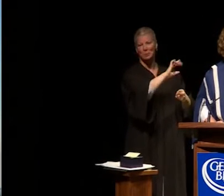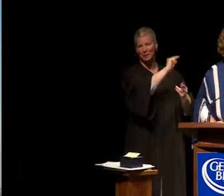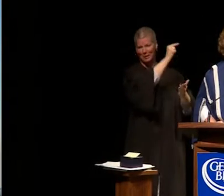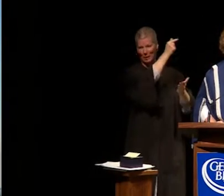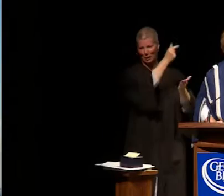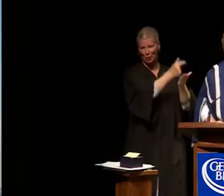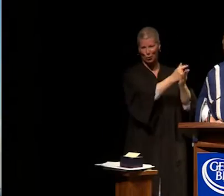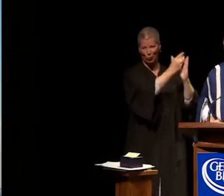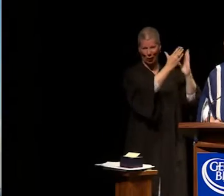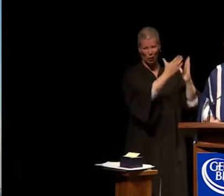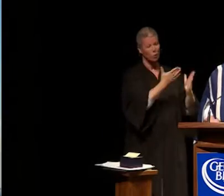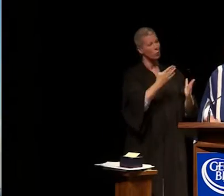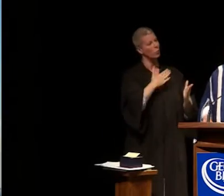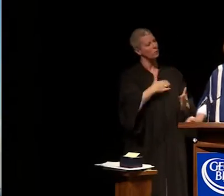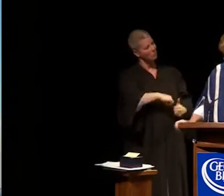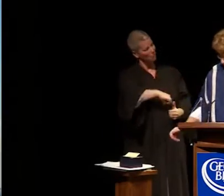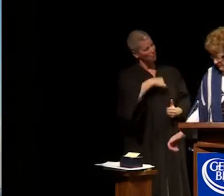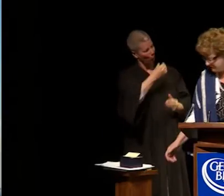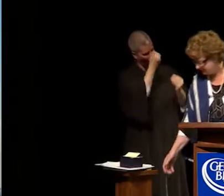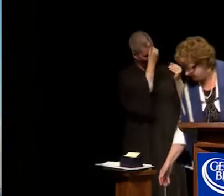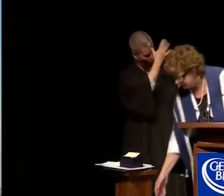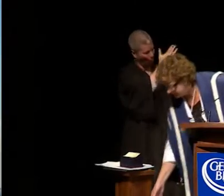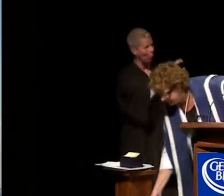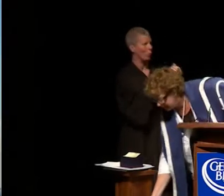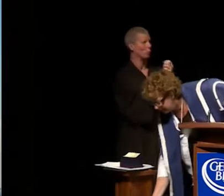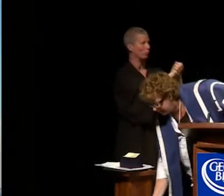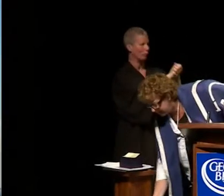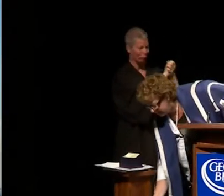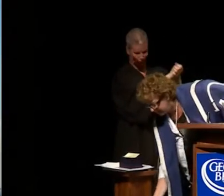you on your honorary degree.